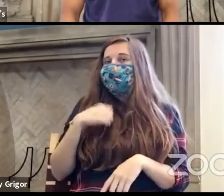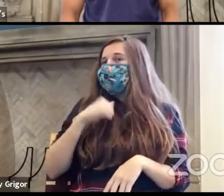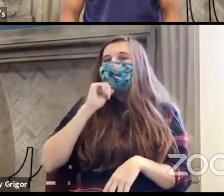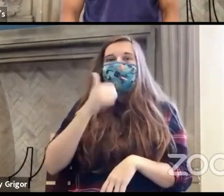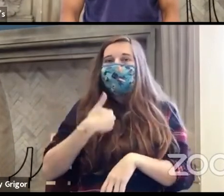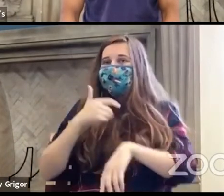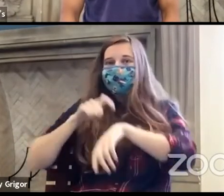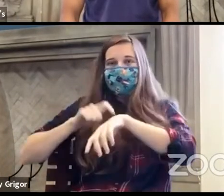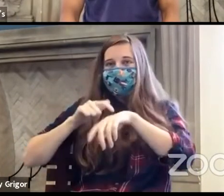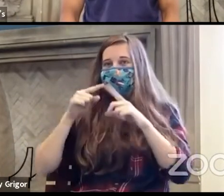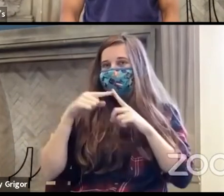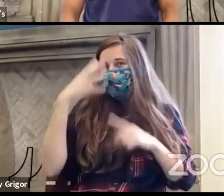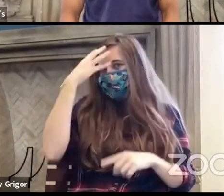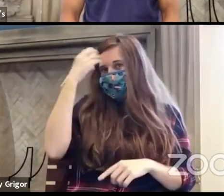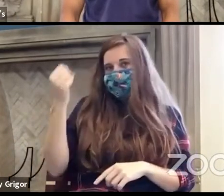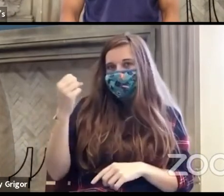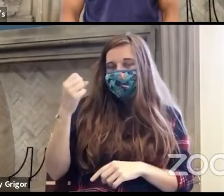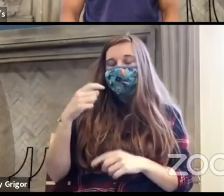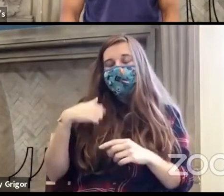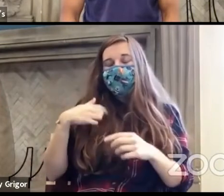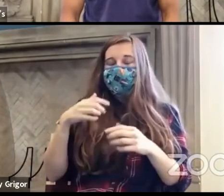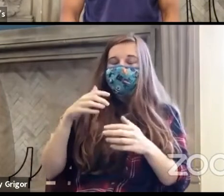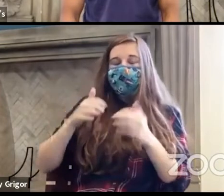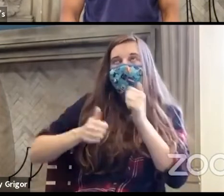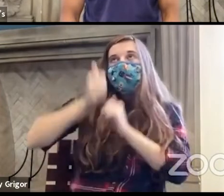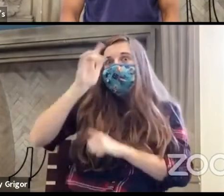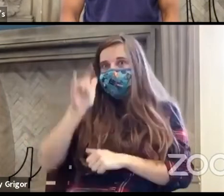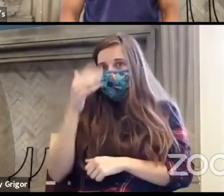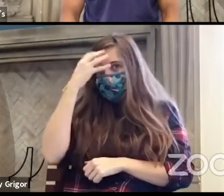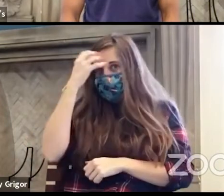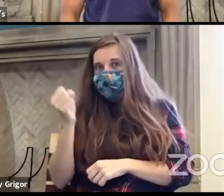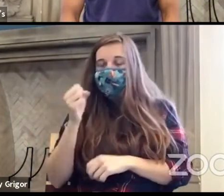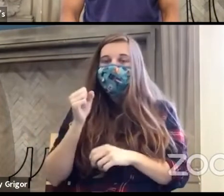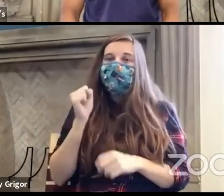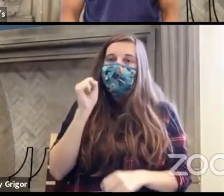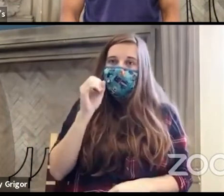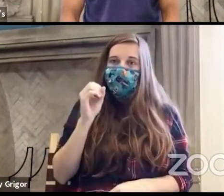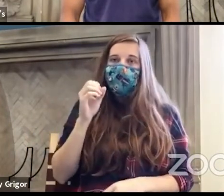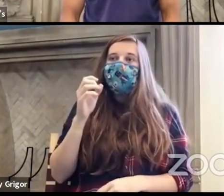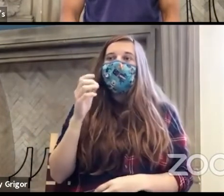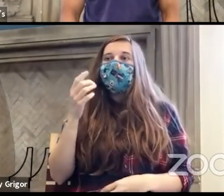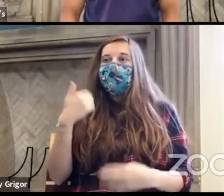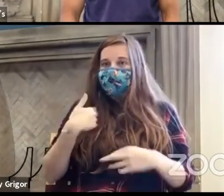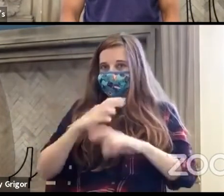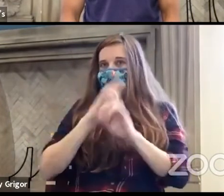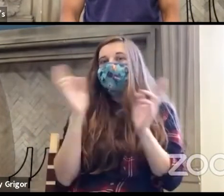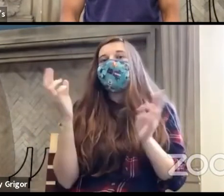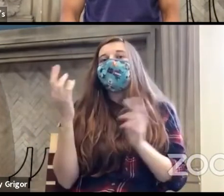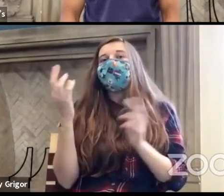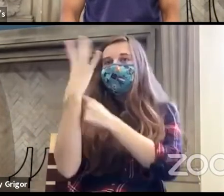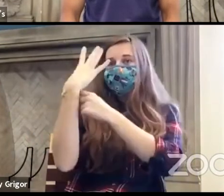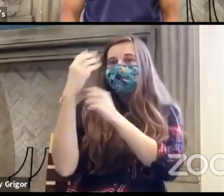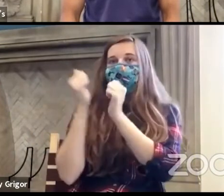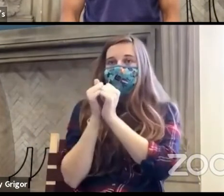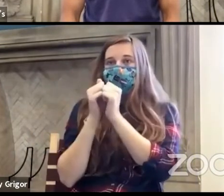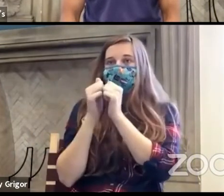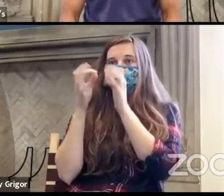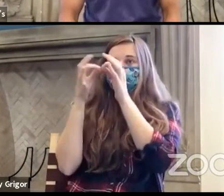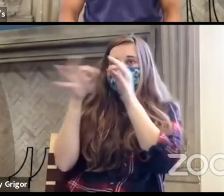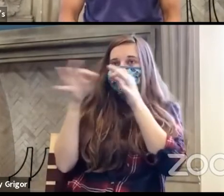I didn't have time to fully memorize my story. So when I was ready to record myself, they had a